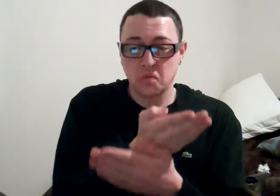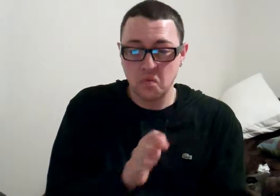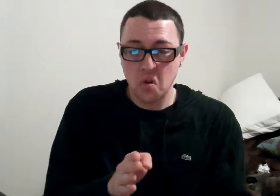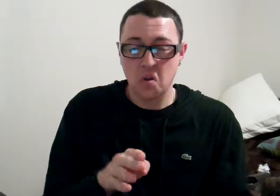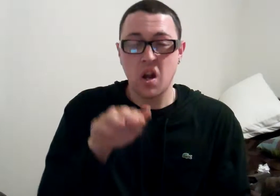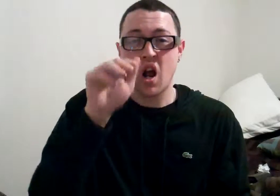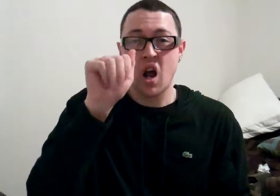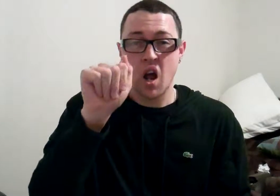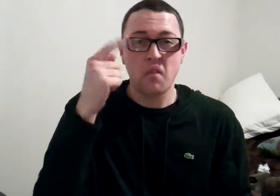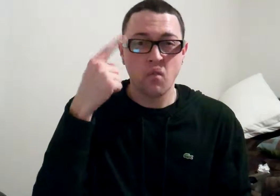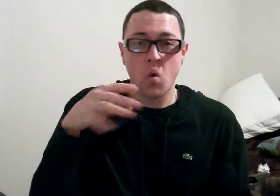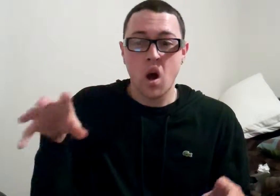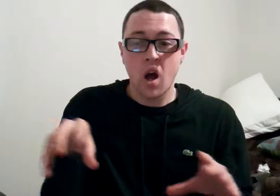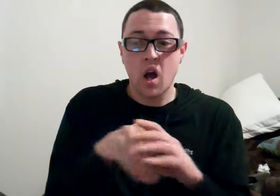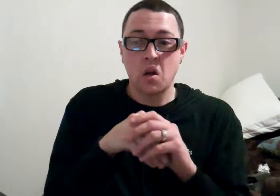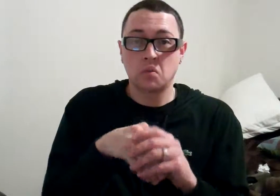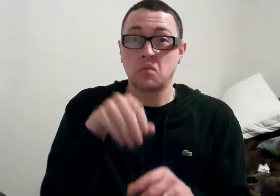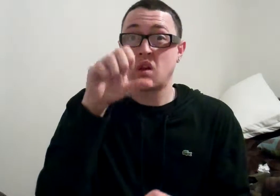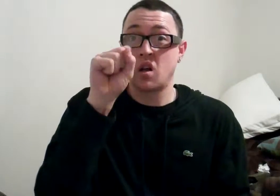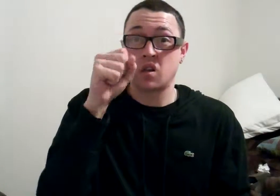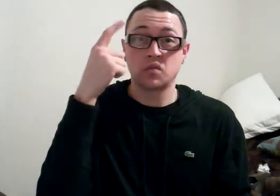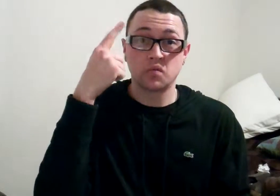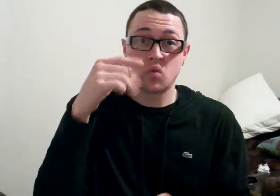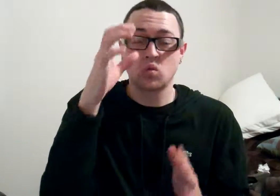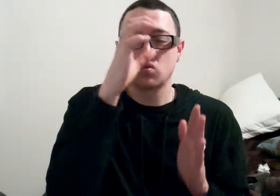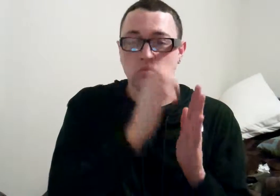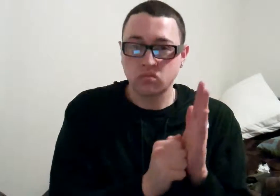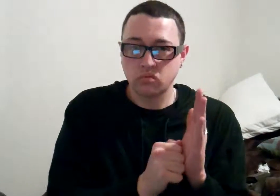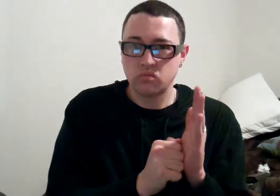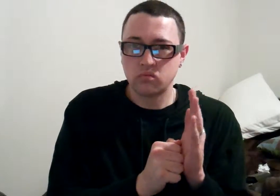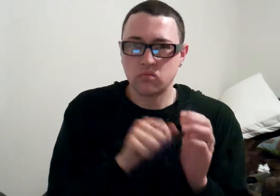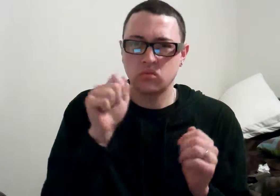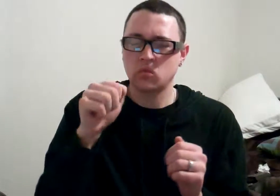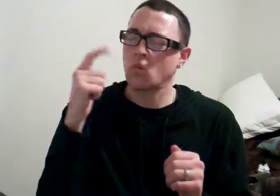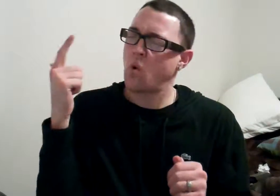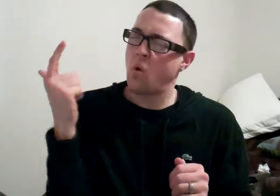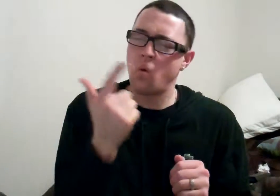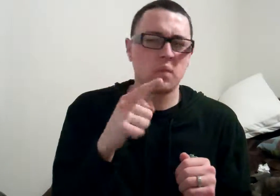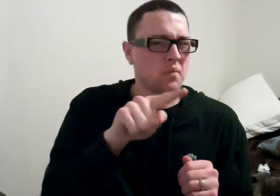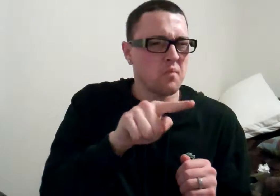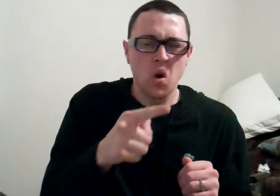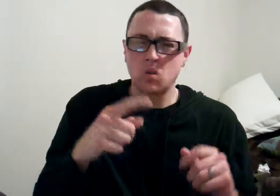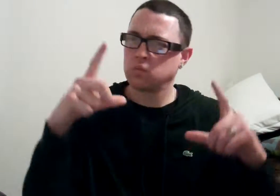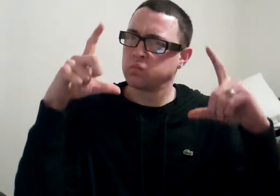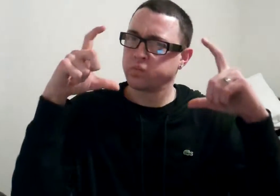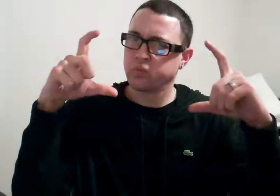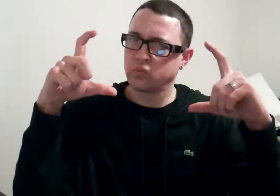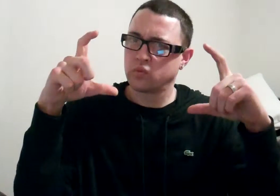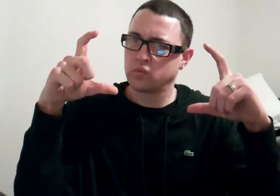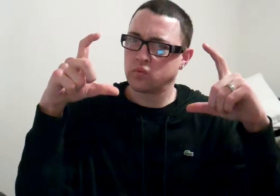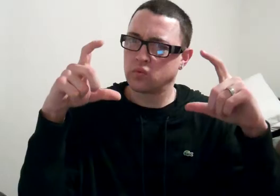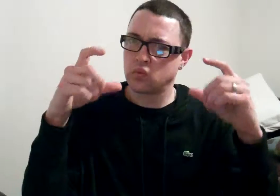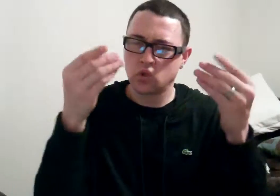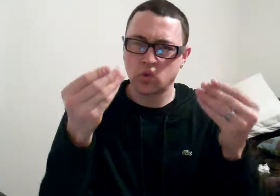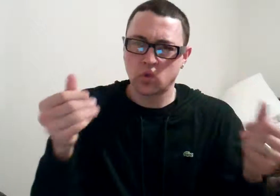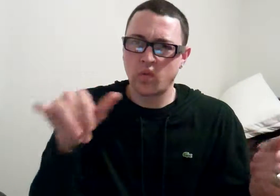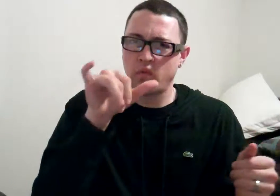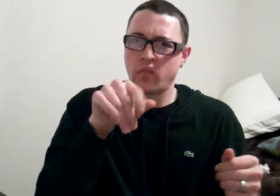you're always, no matter what, you're always going to solve within the parentheses first. If you have parentheses, then always solve